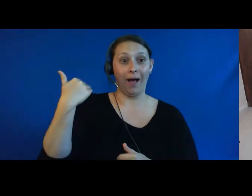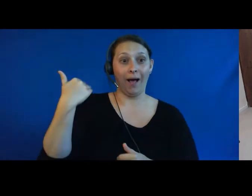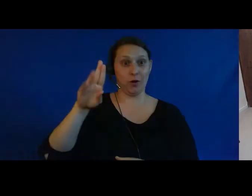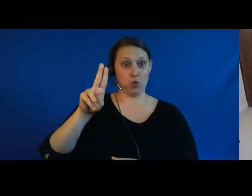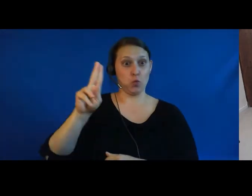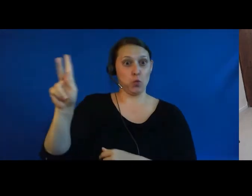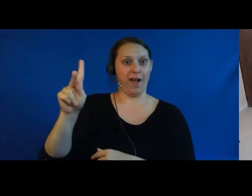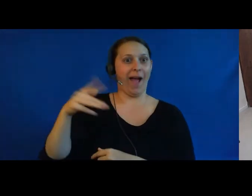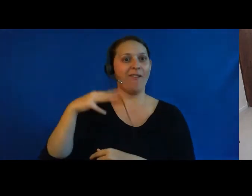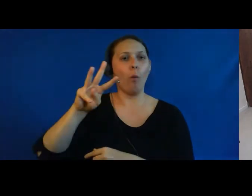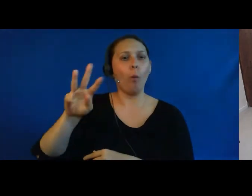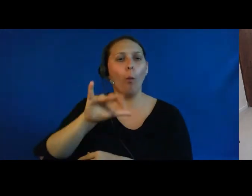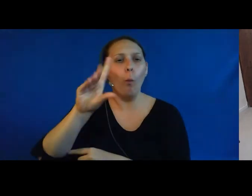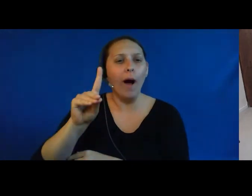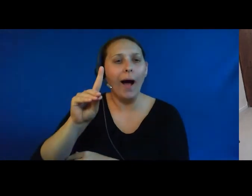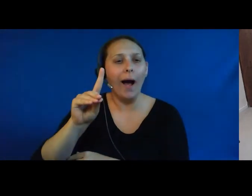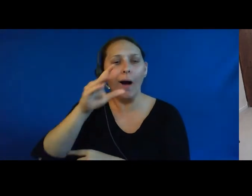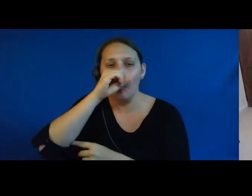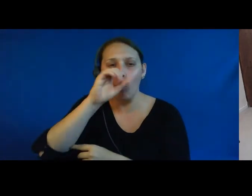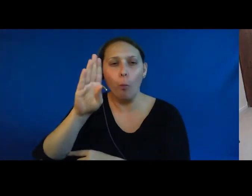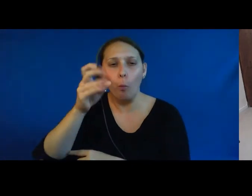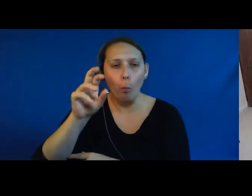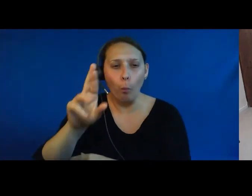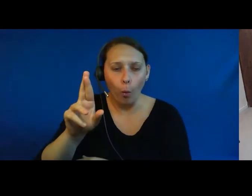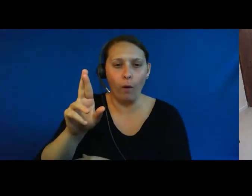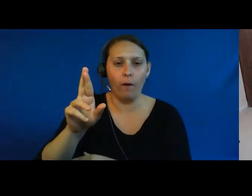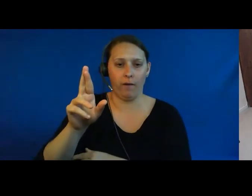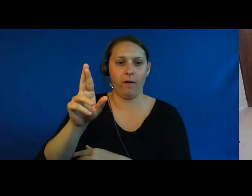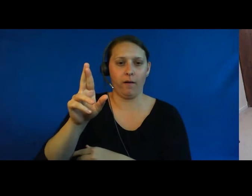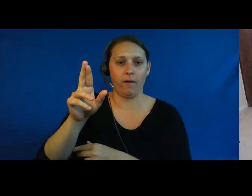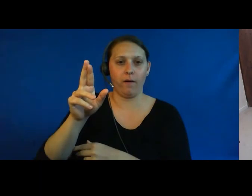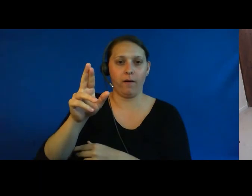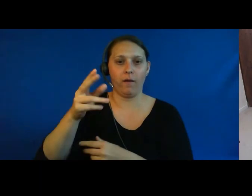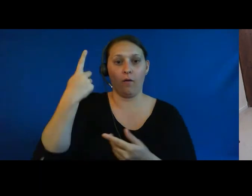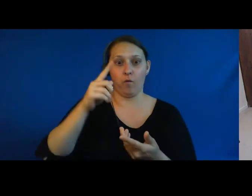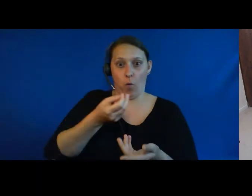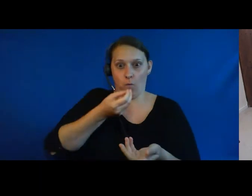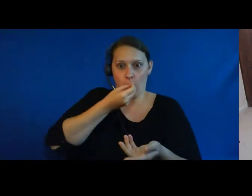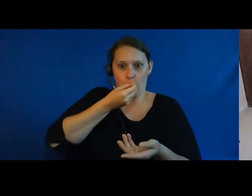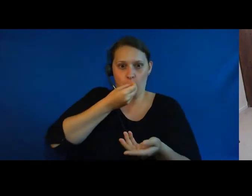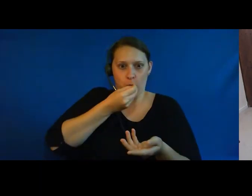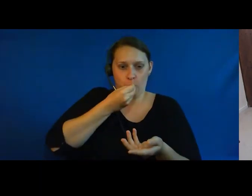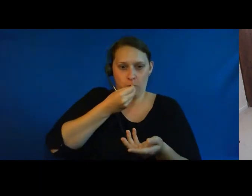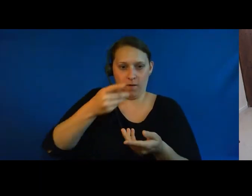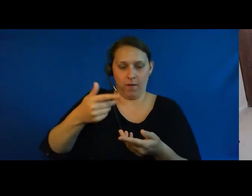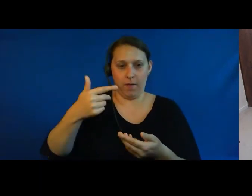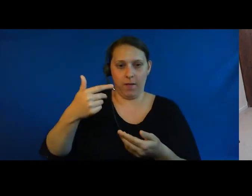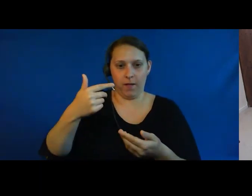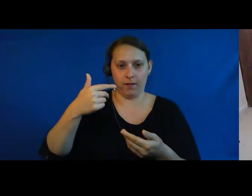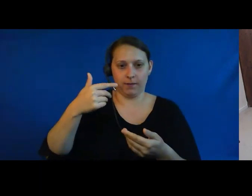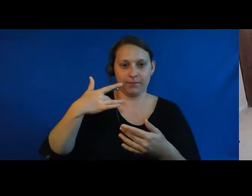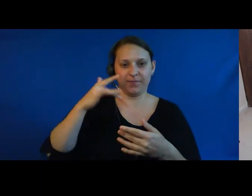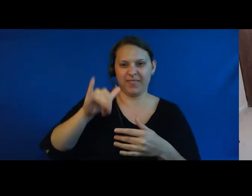considered a pest as well. So that's why, I mean, for food as well, they were hunted to extinction.